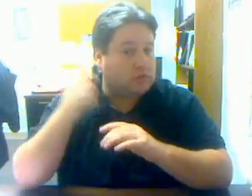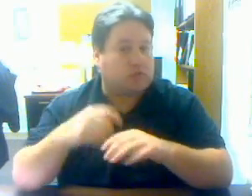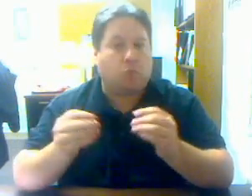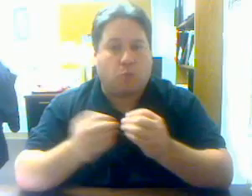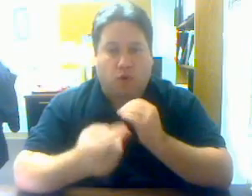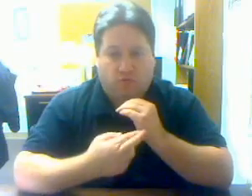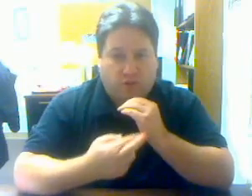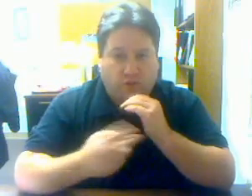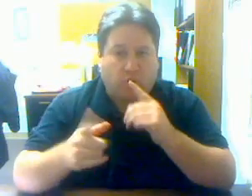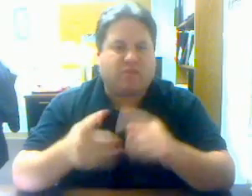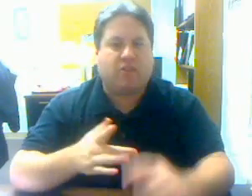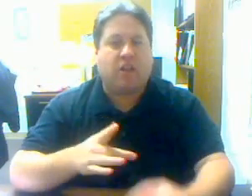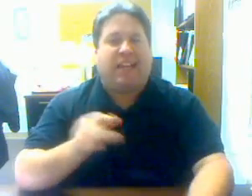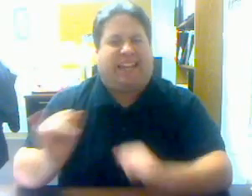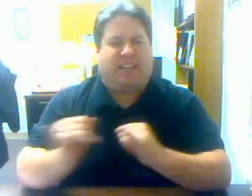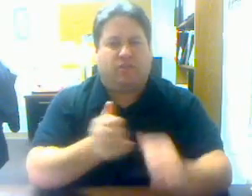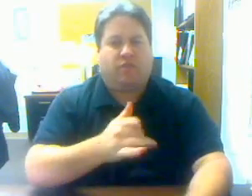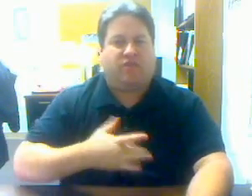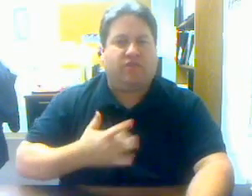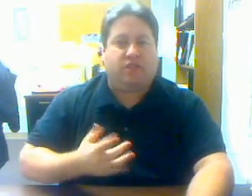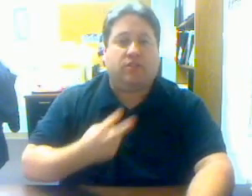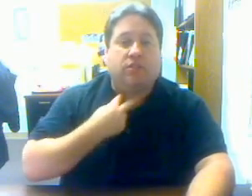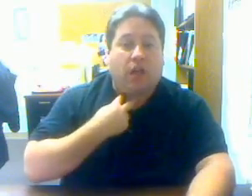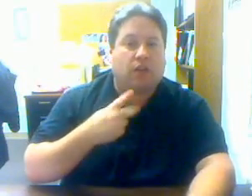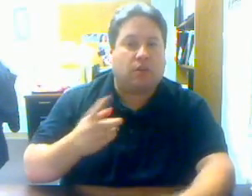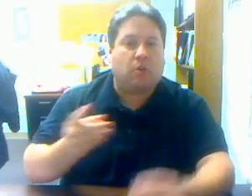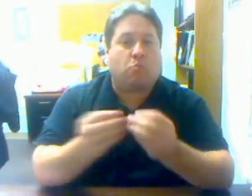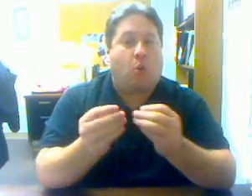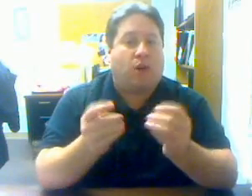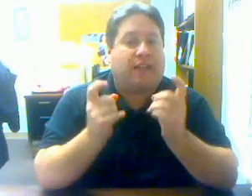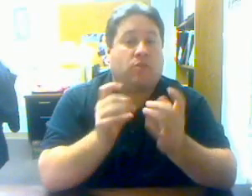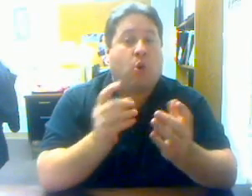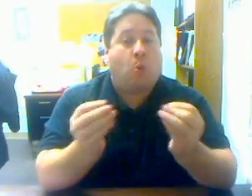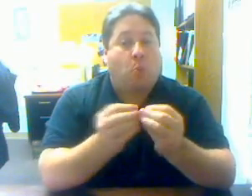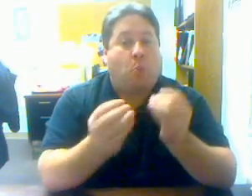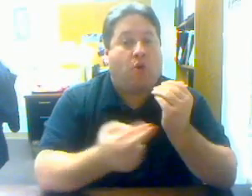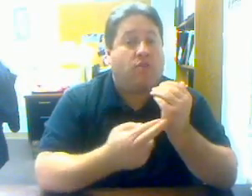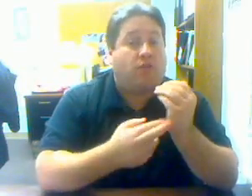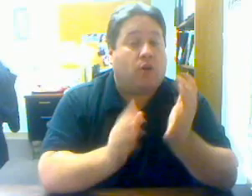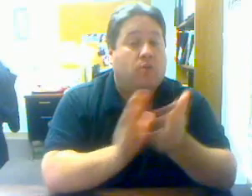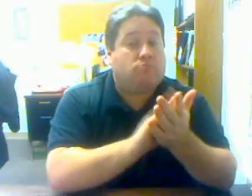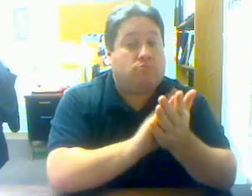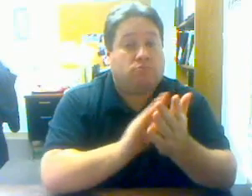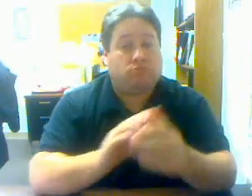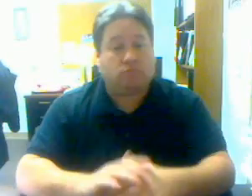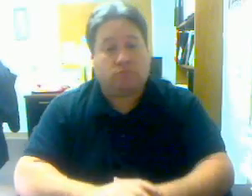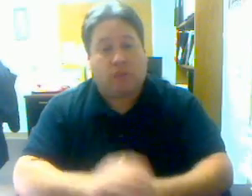stuff. This is going to vary depending on the skill that we're working on and the person who is who we're working